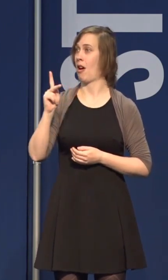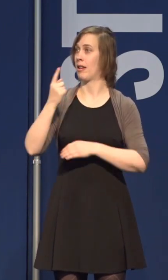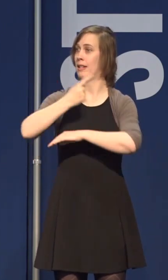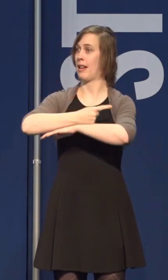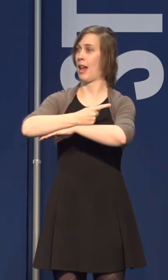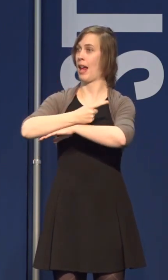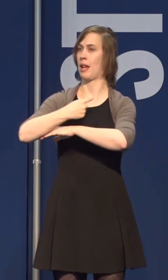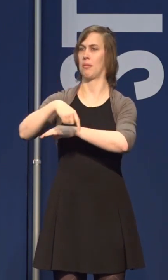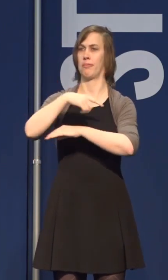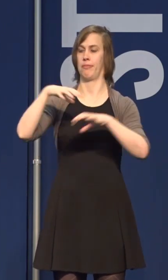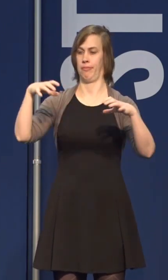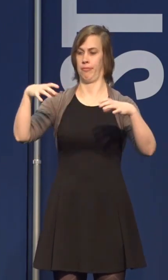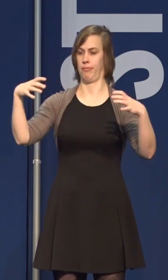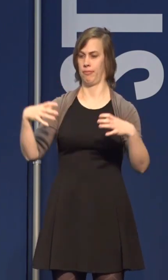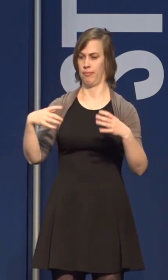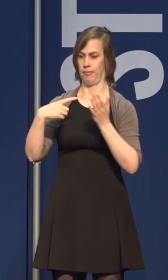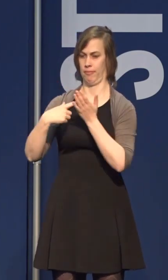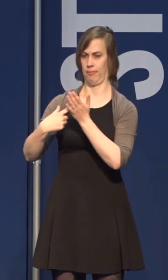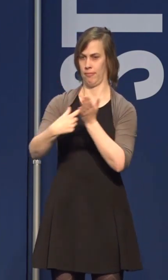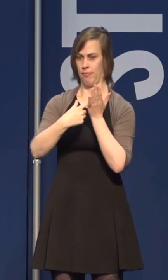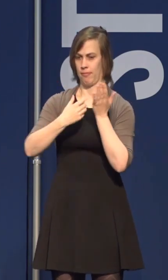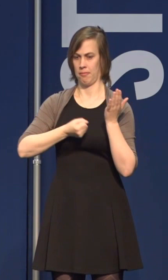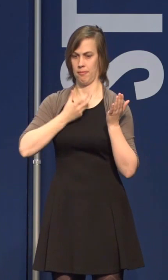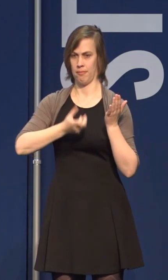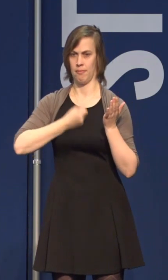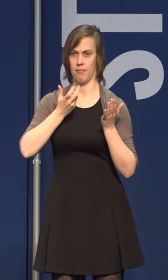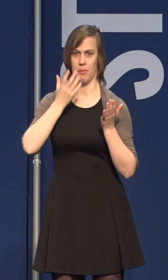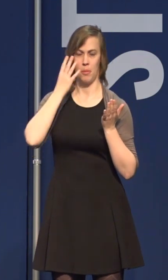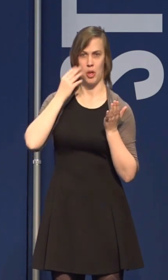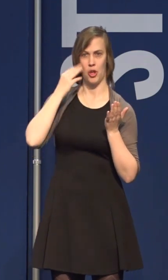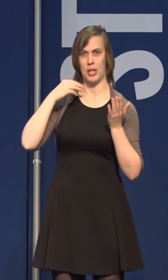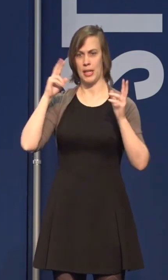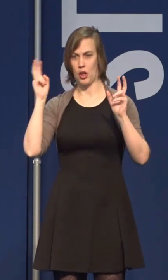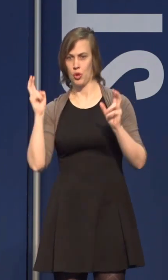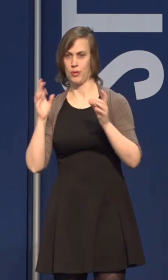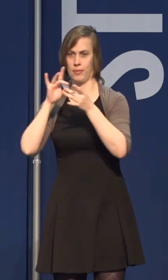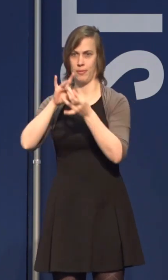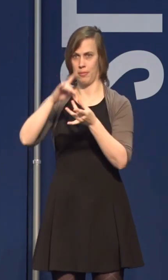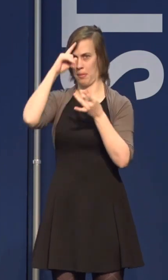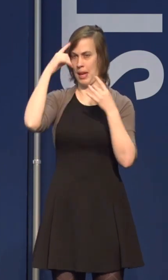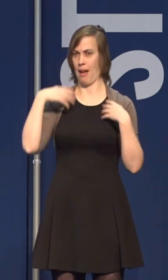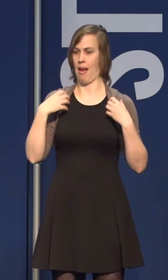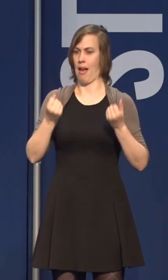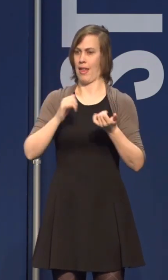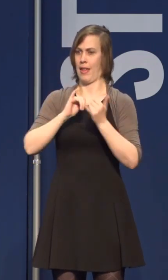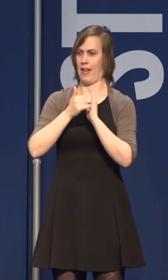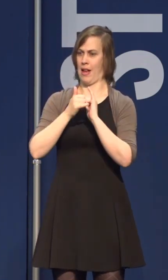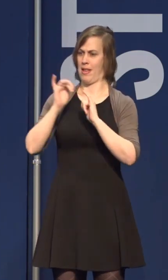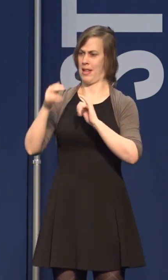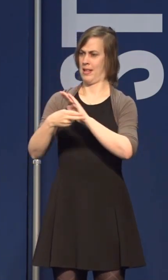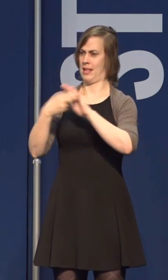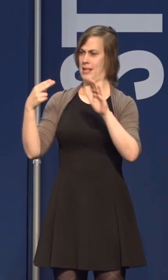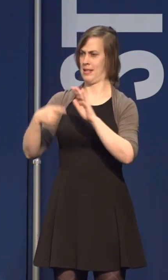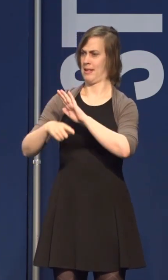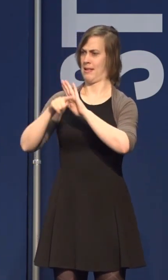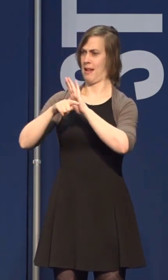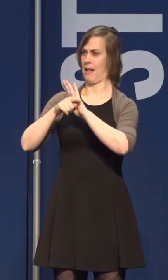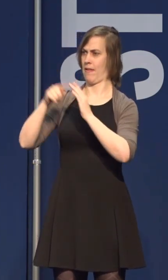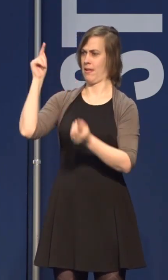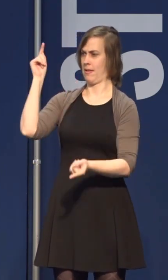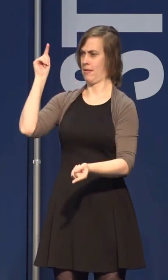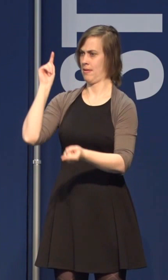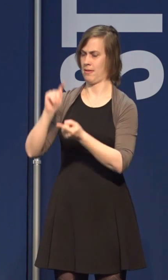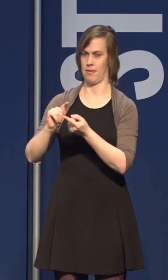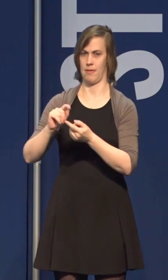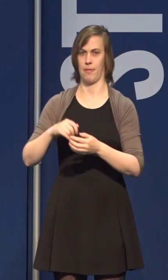to learn and share experiences and issues around mental health to decrease the stigma. Our communities